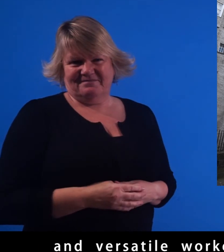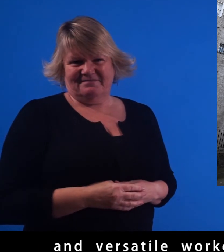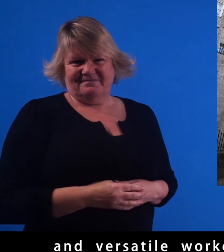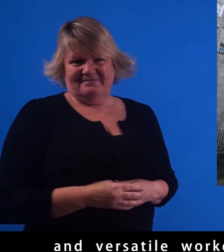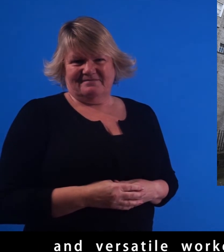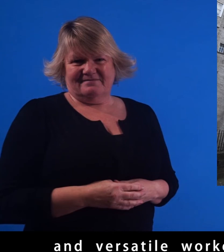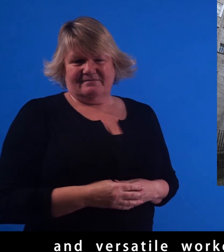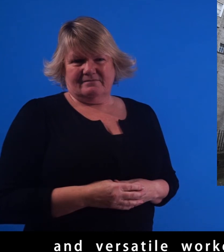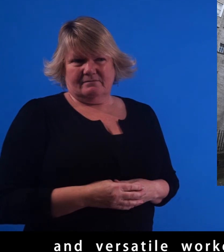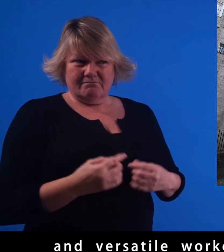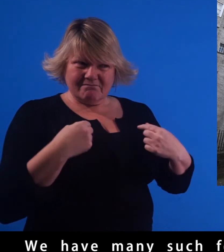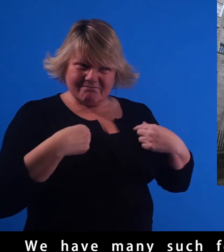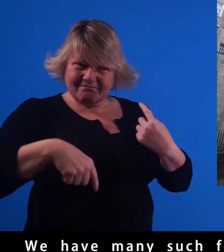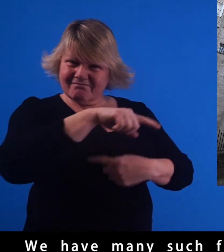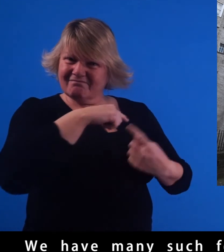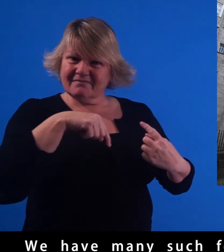writing.